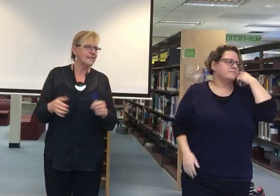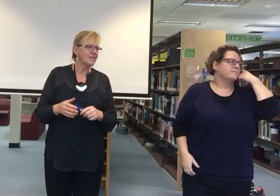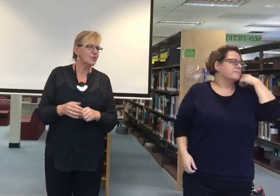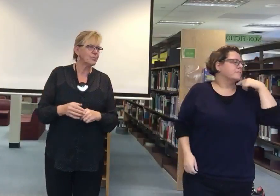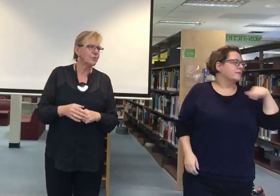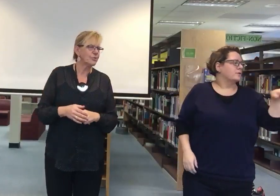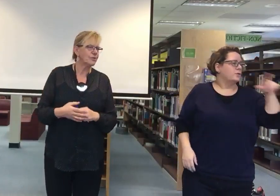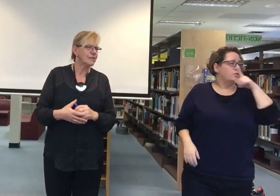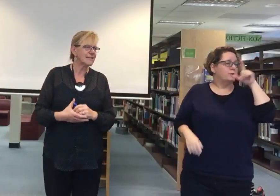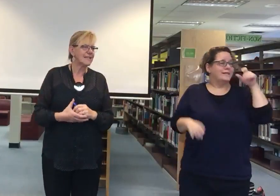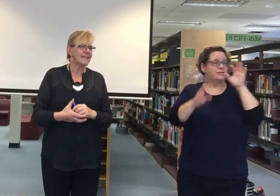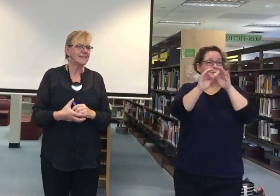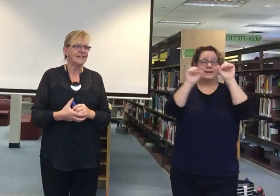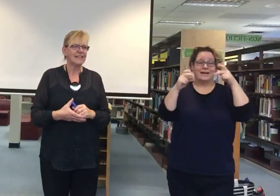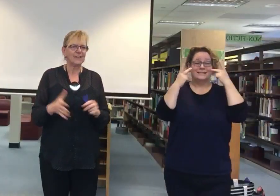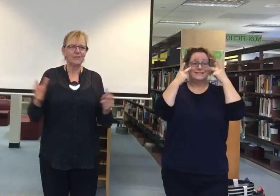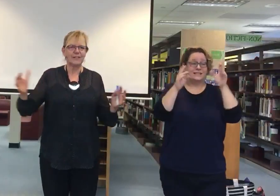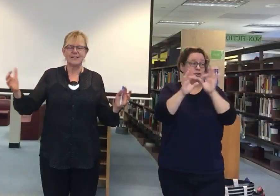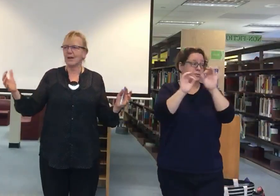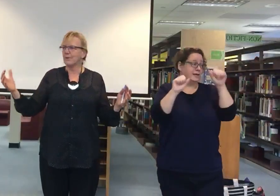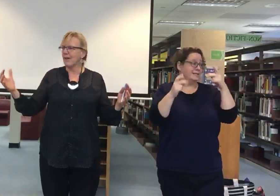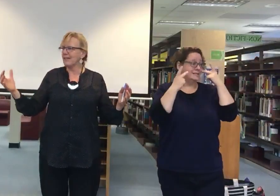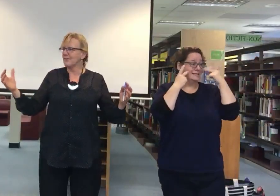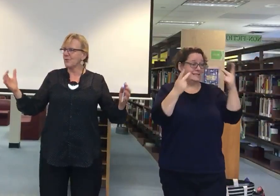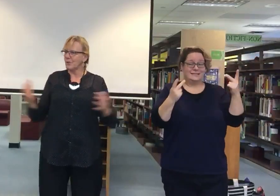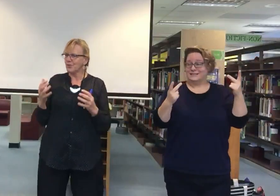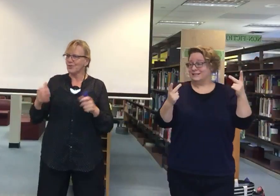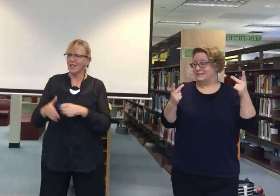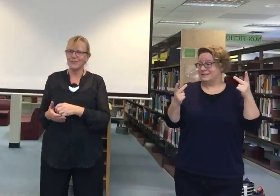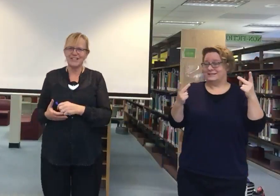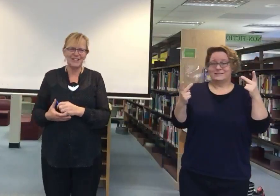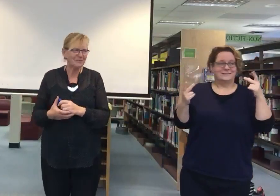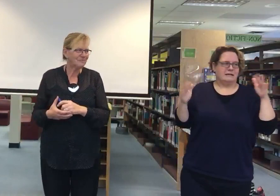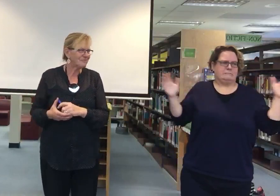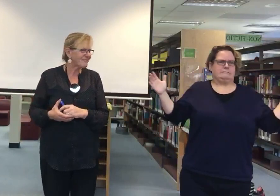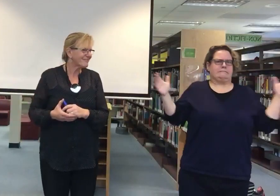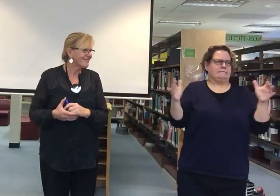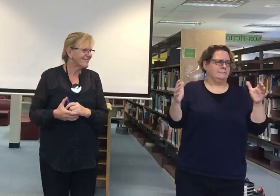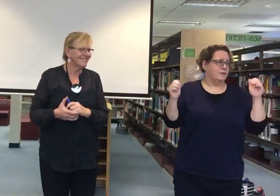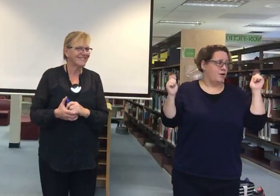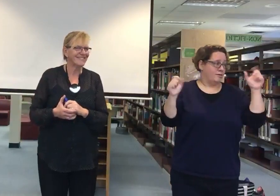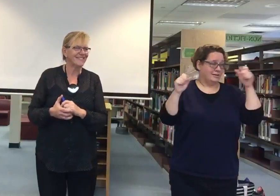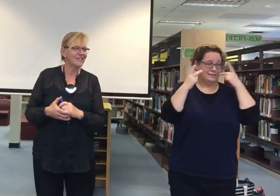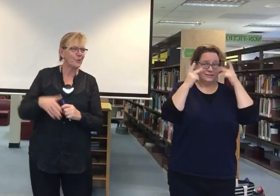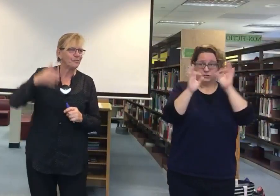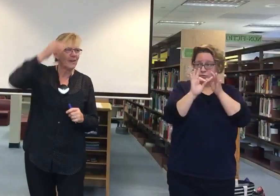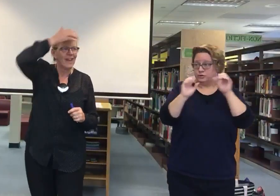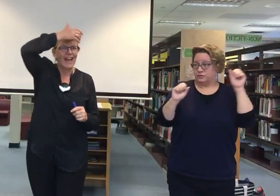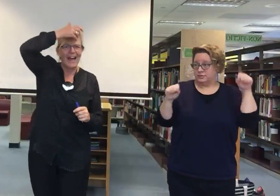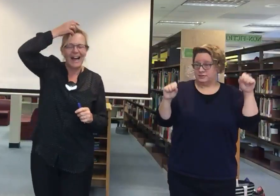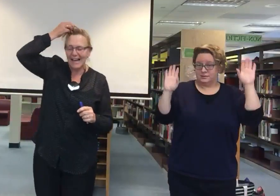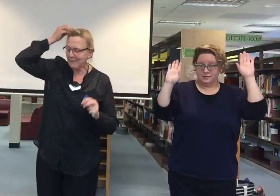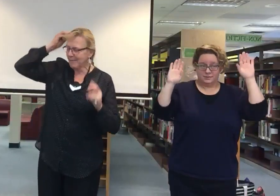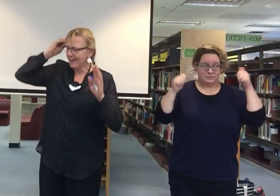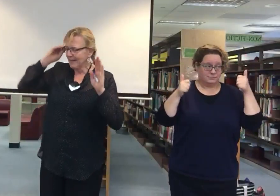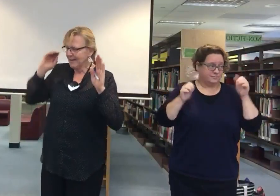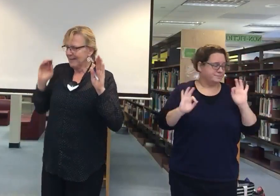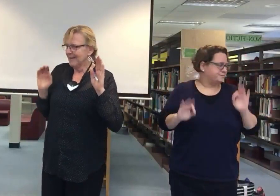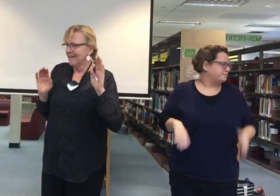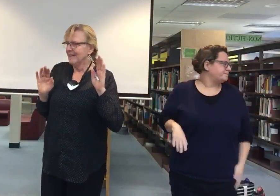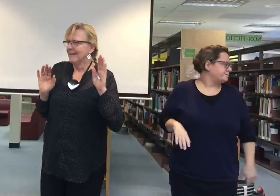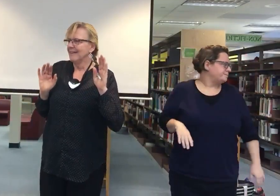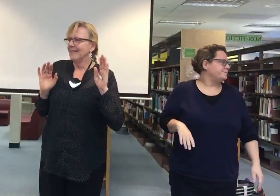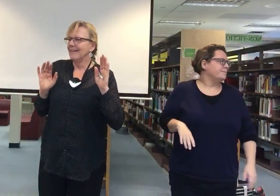those that need the interpreter, you can see easily enough, because now we've kind of squished ourselves in here. So